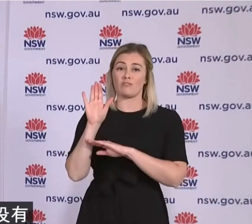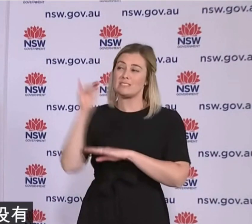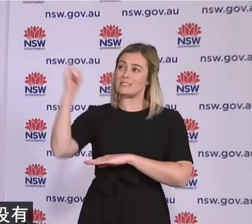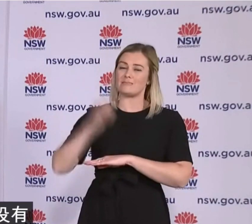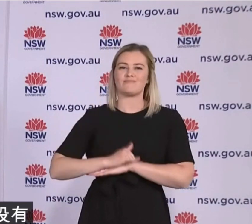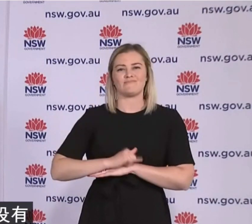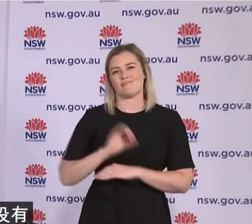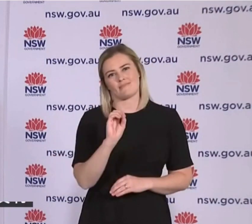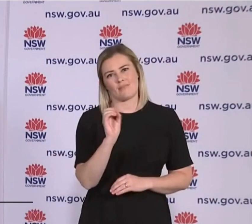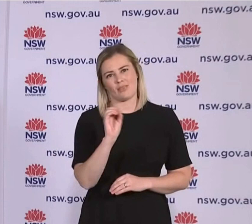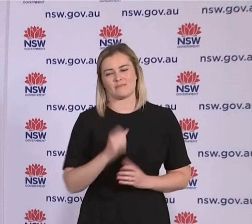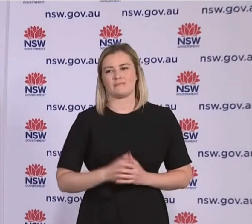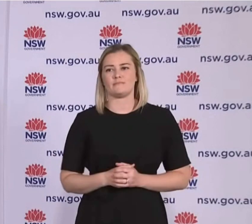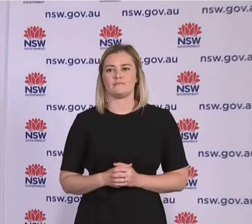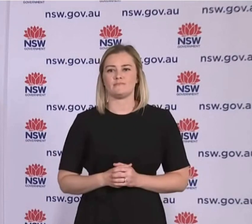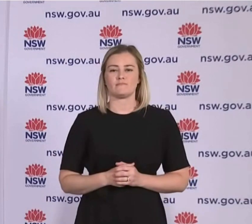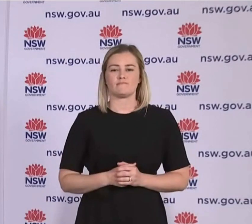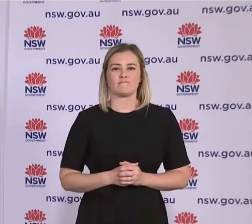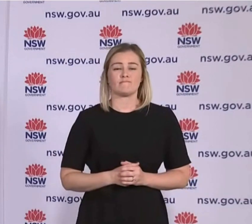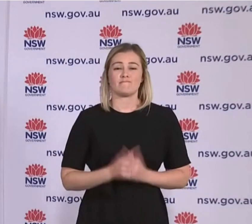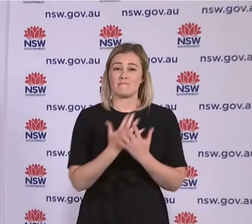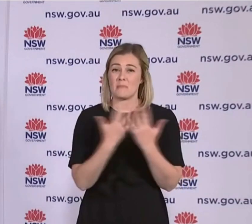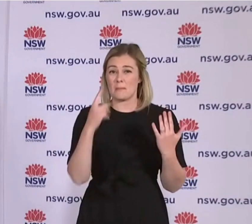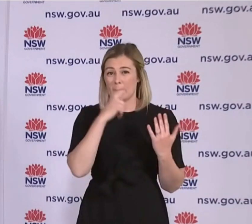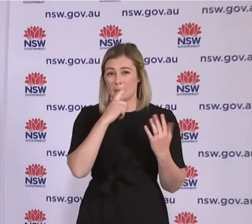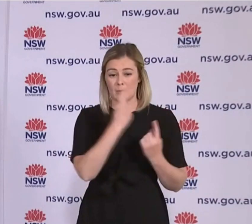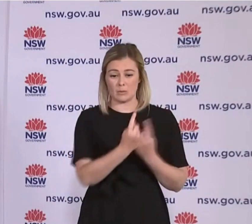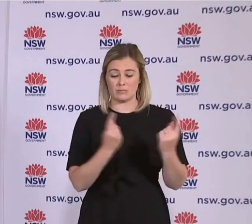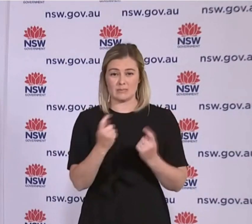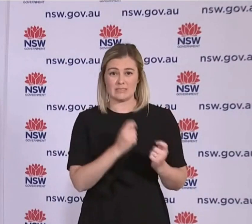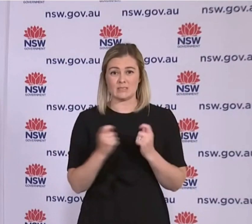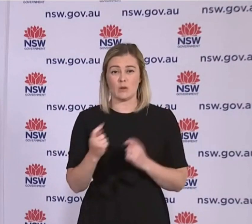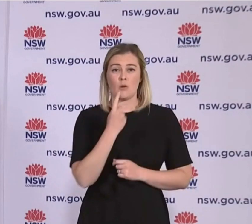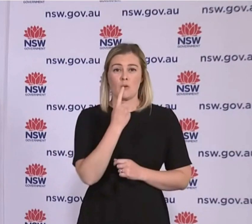acquired cases. Again, testing levels were very high at